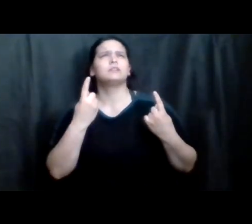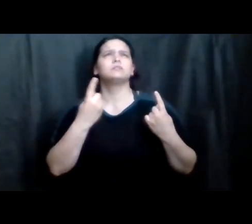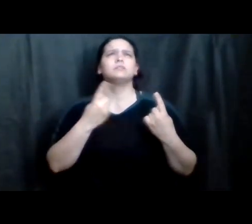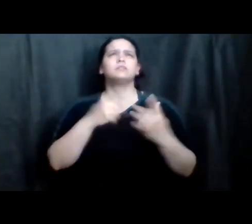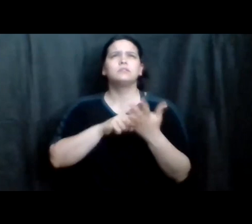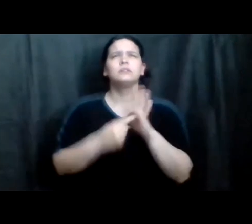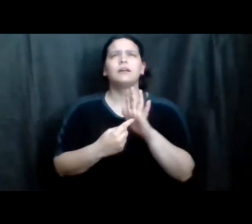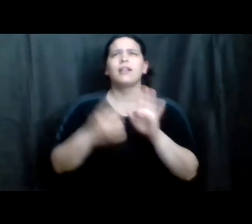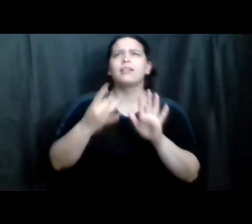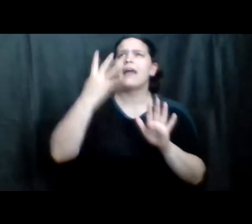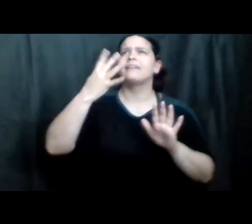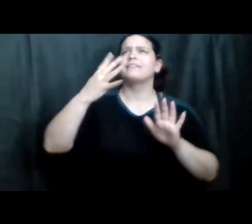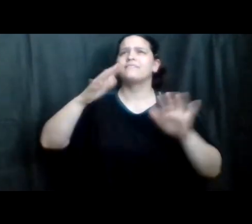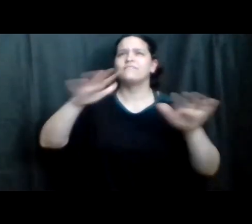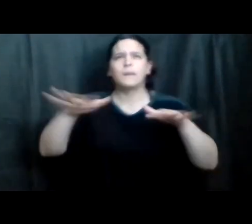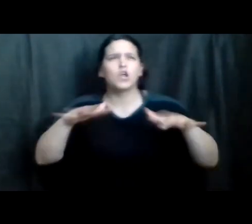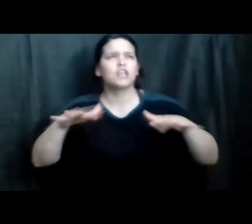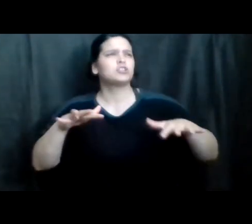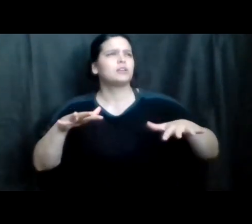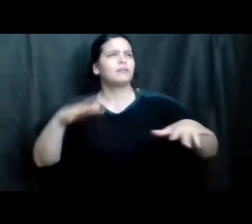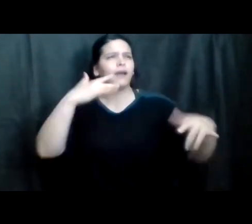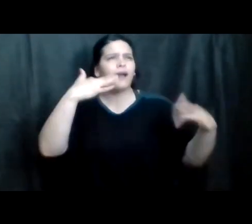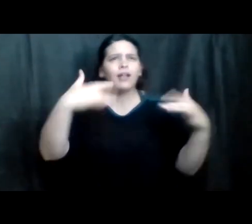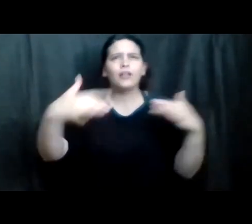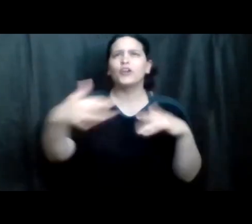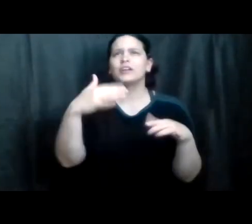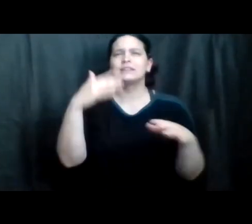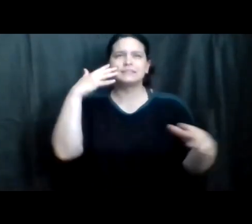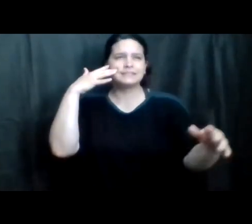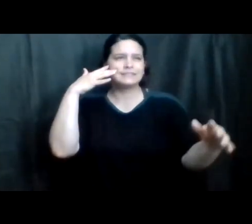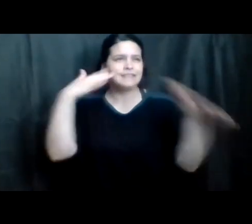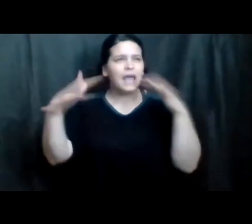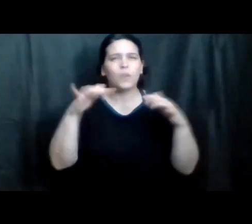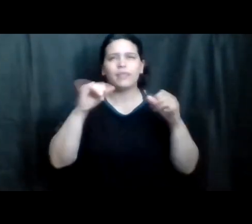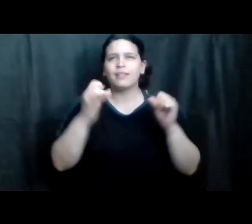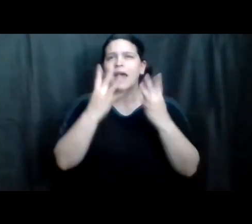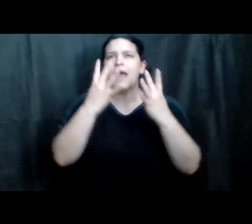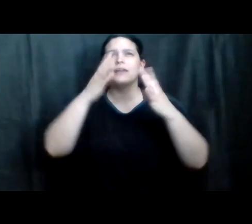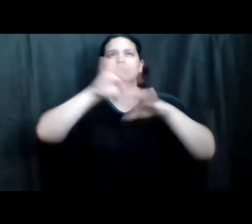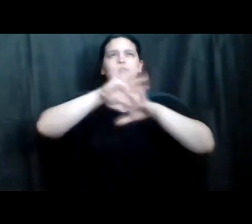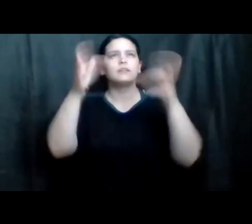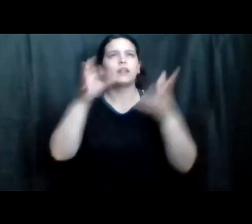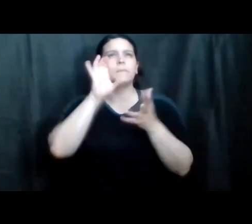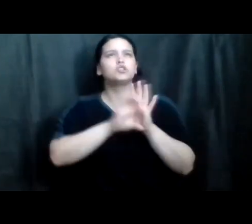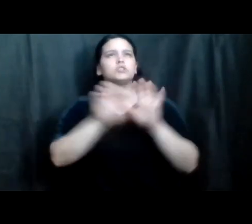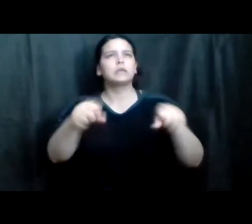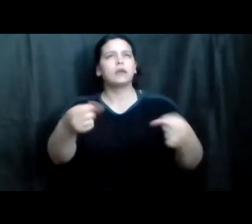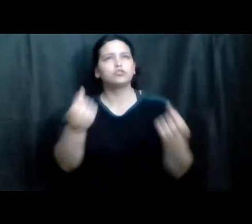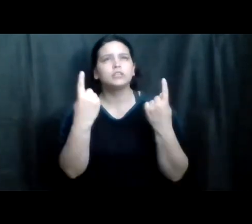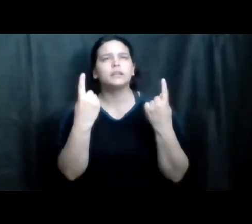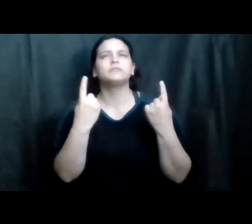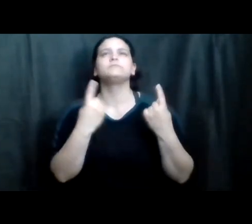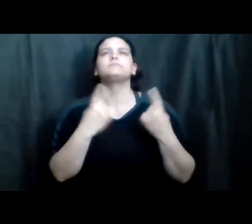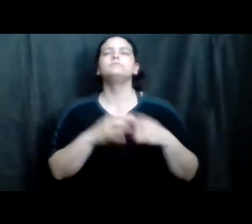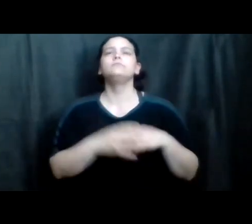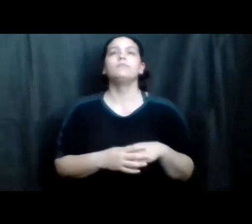vibration, color and sound traveling in currents that light up into images we can understand. Flora knows us best